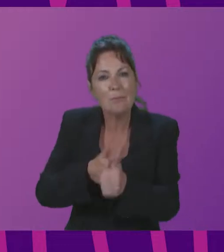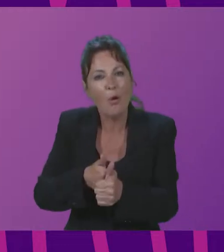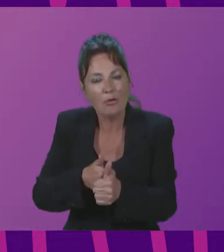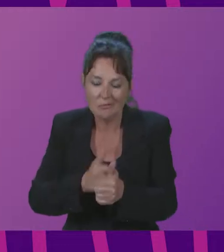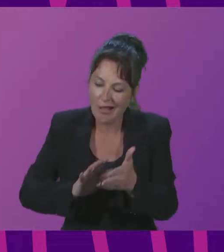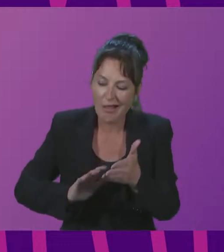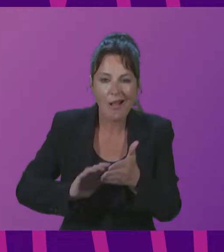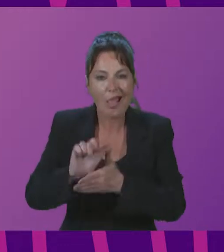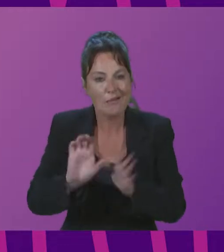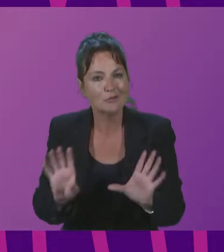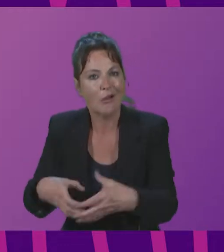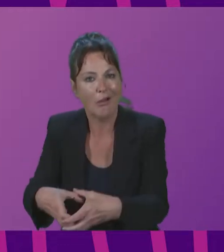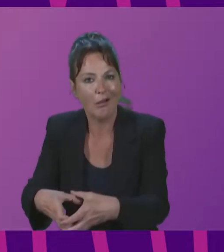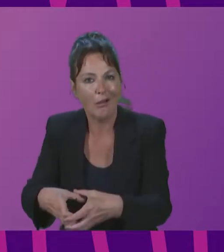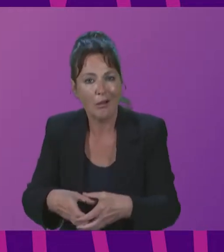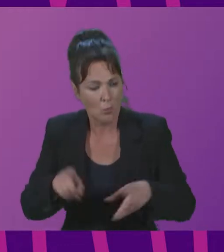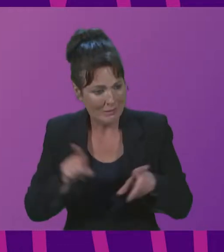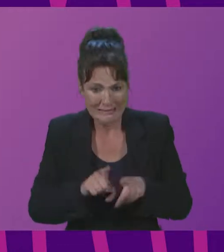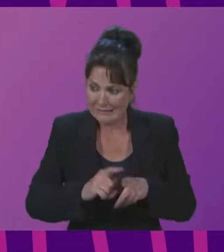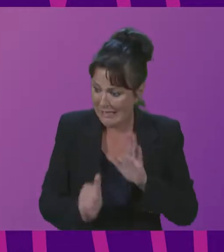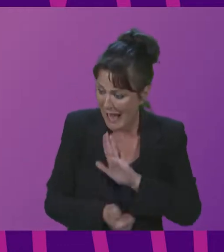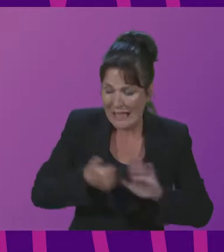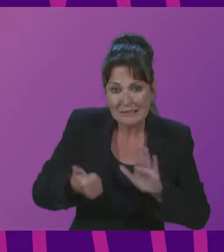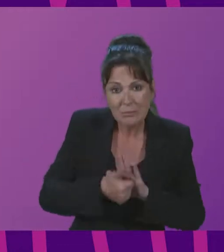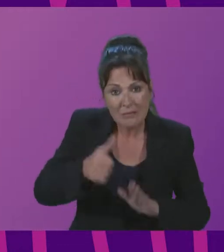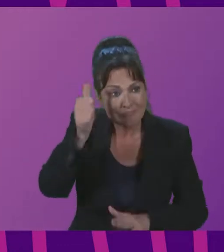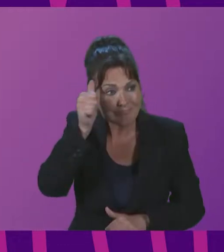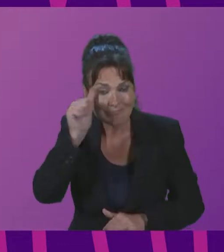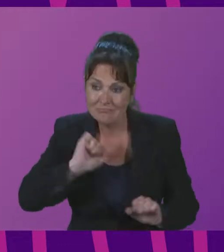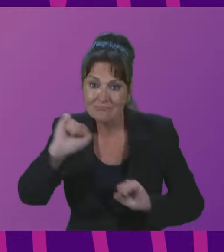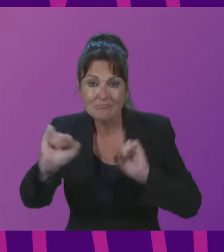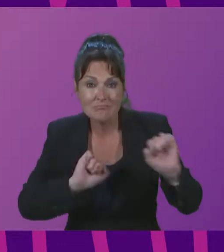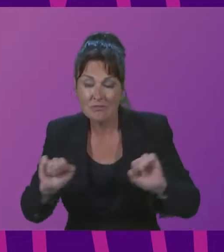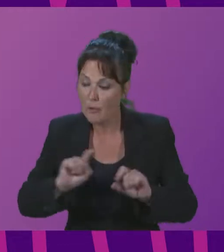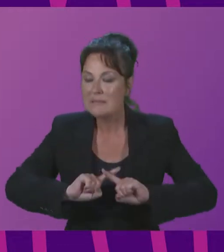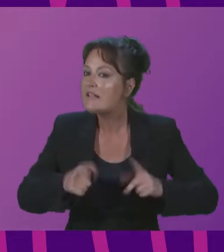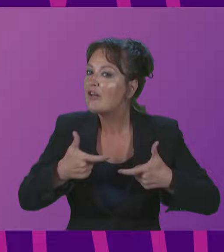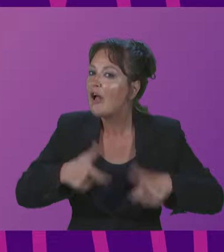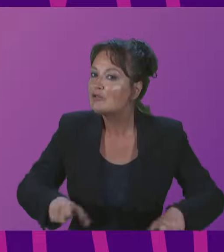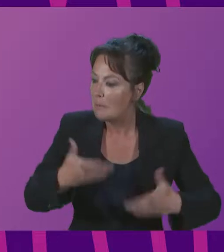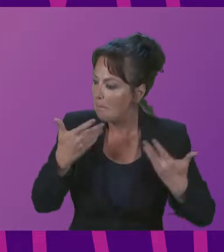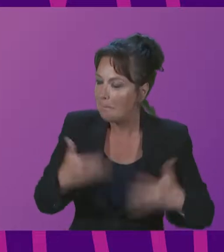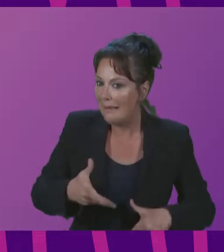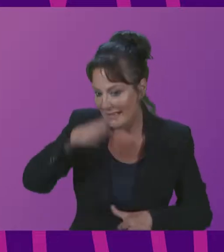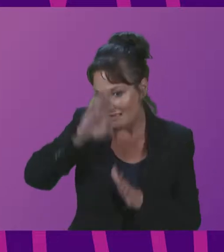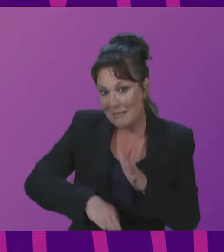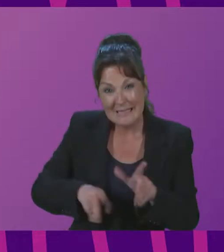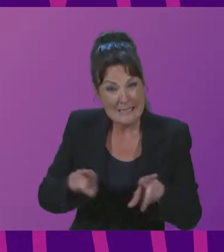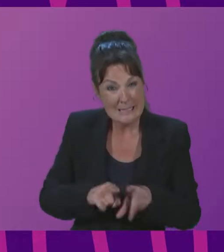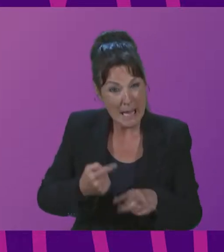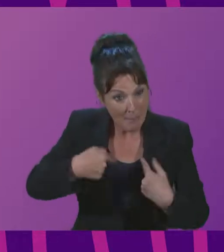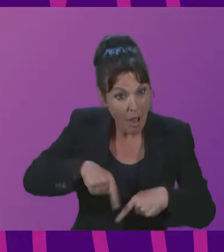We need also to be supported by experts from the countries that have some experience,